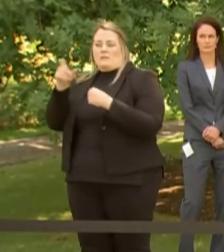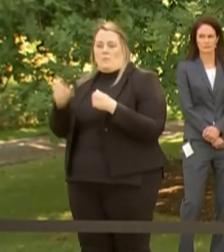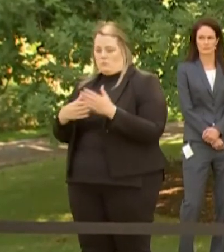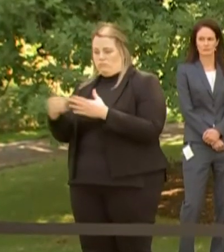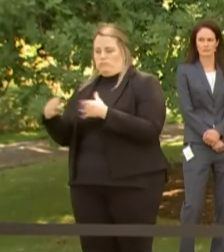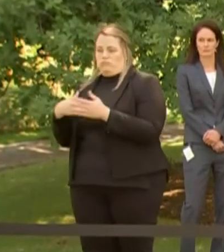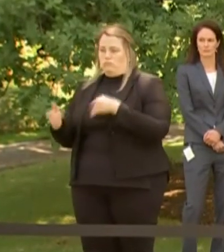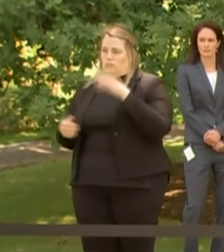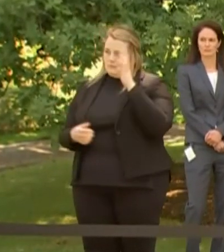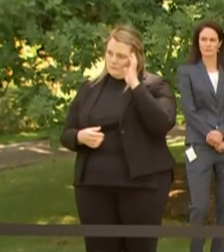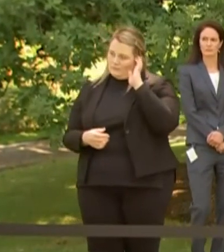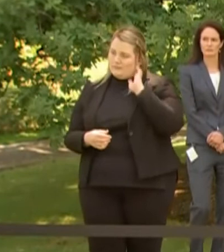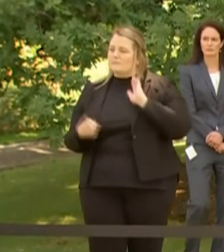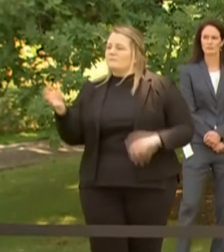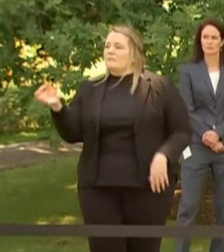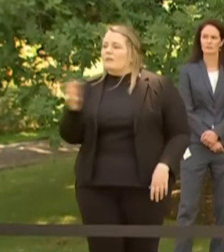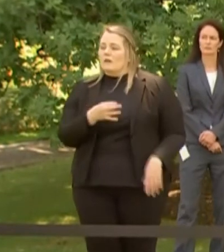Police.